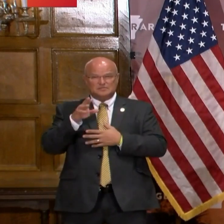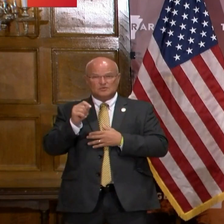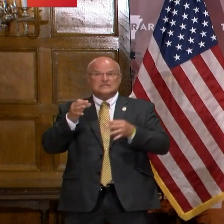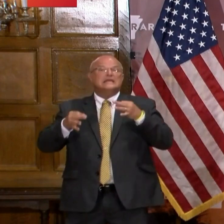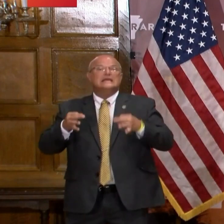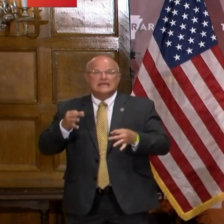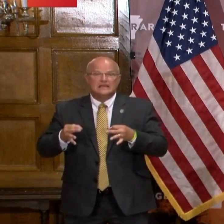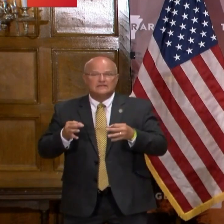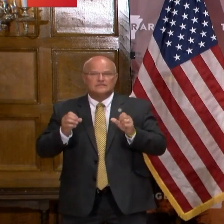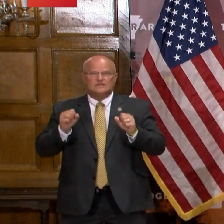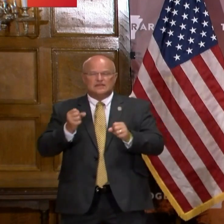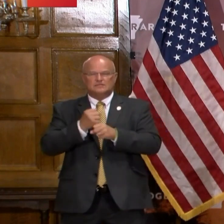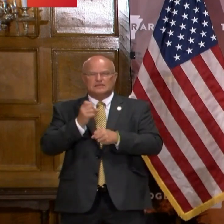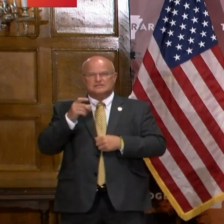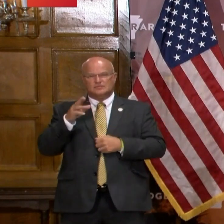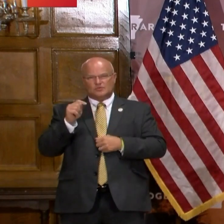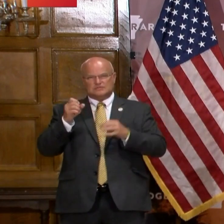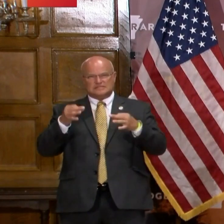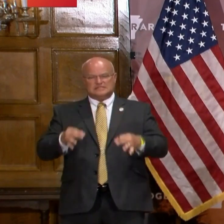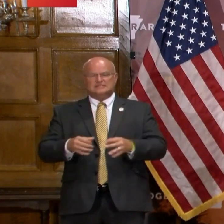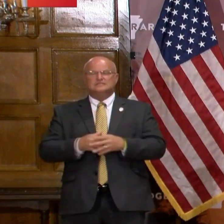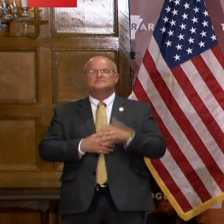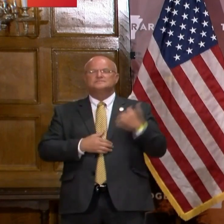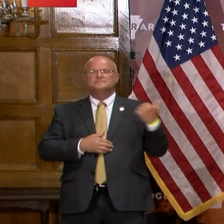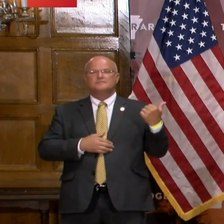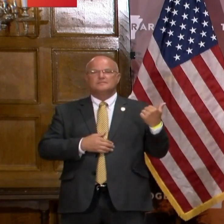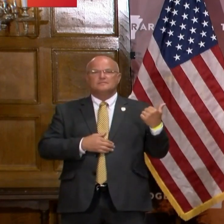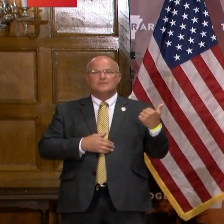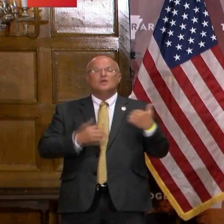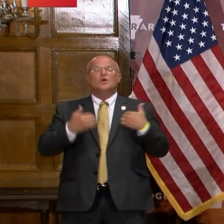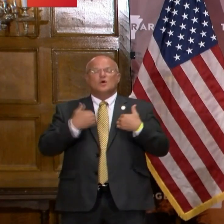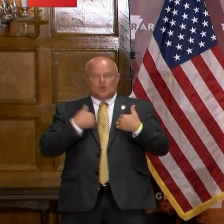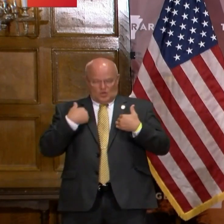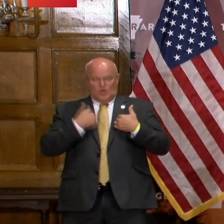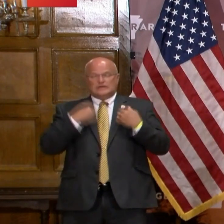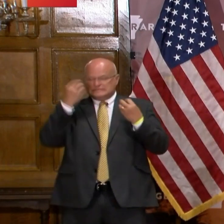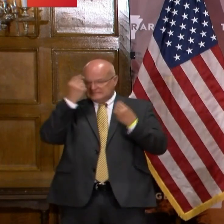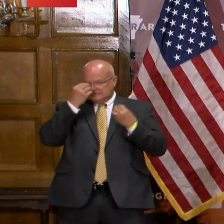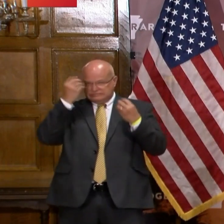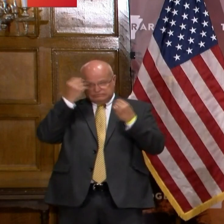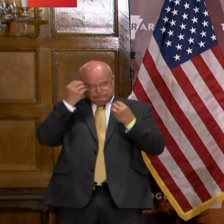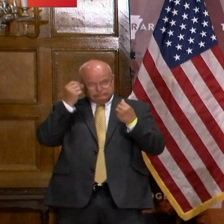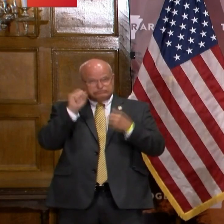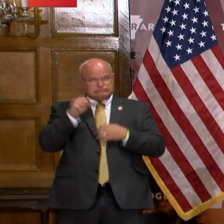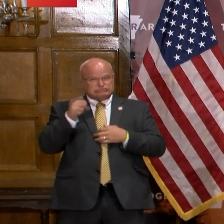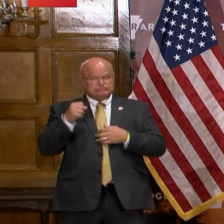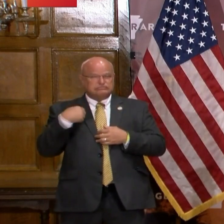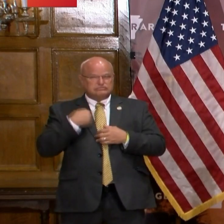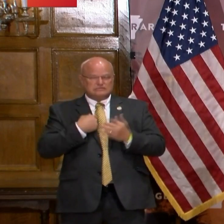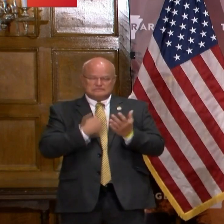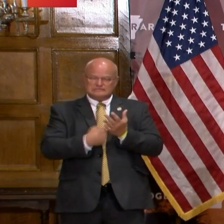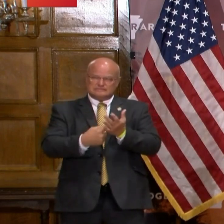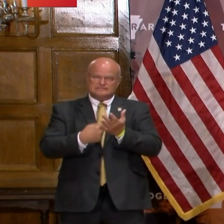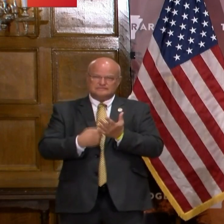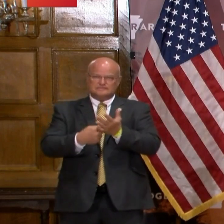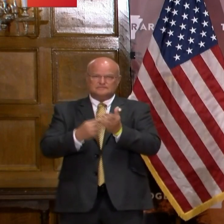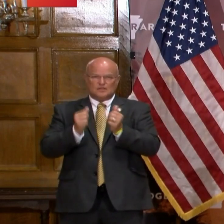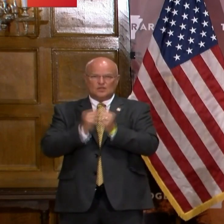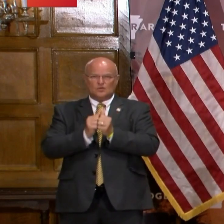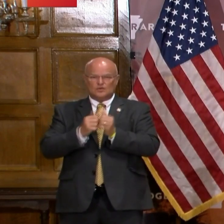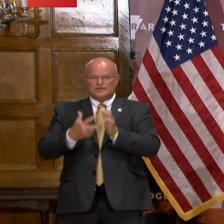if there's one pending? We have given it thought. We have had discussions